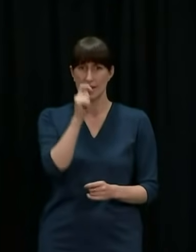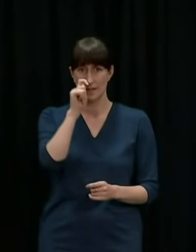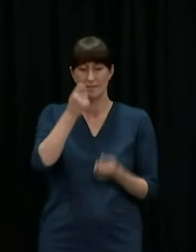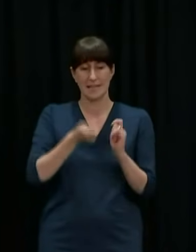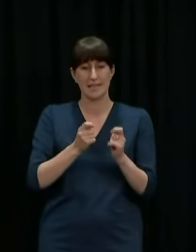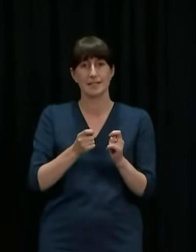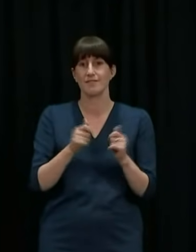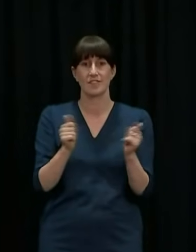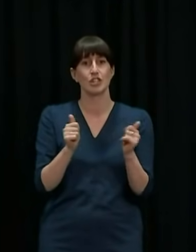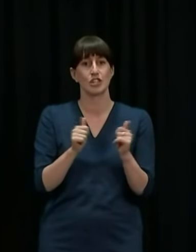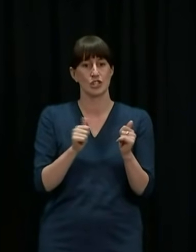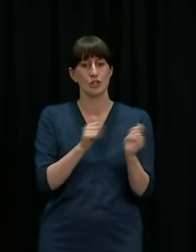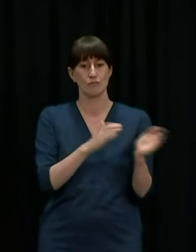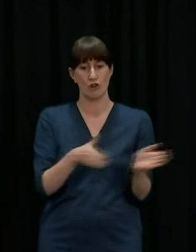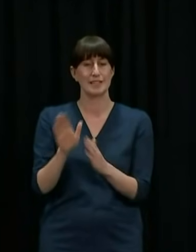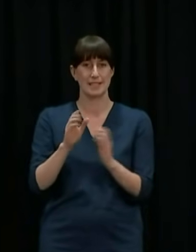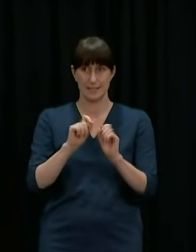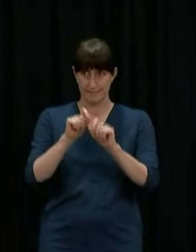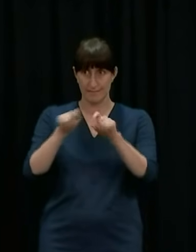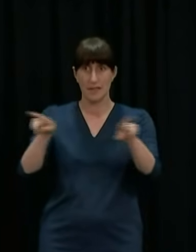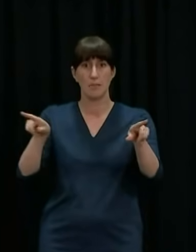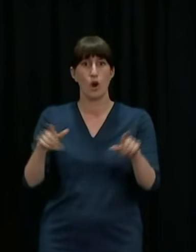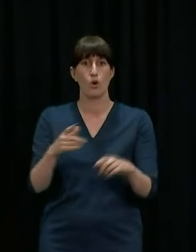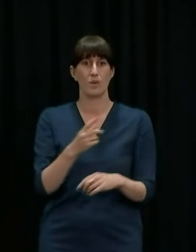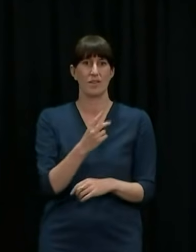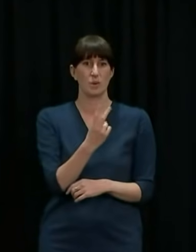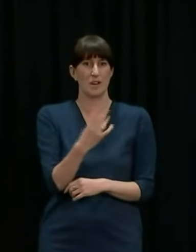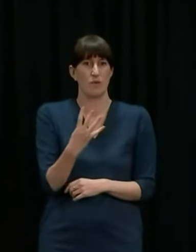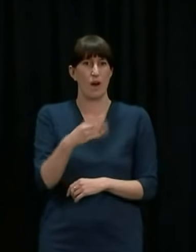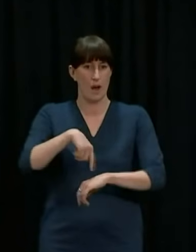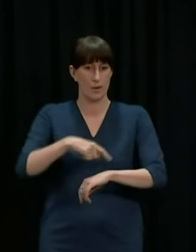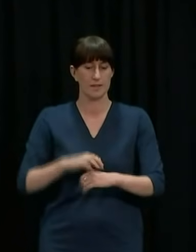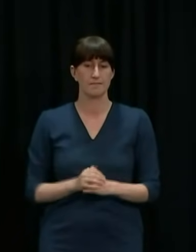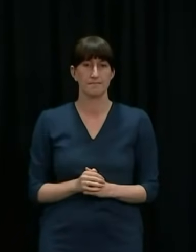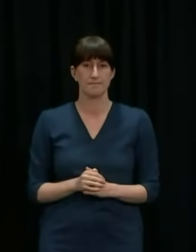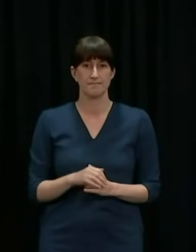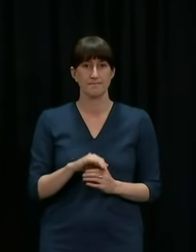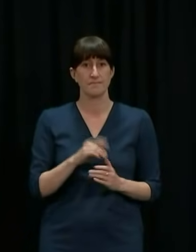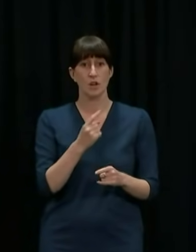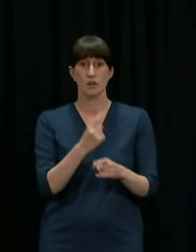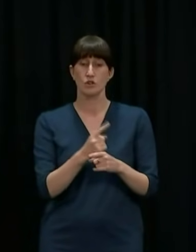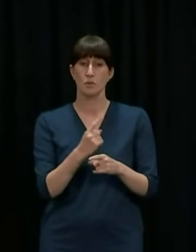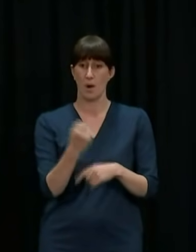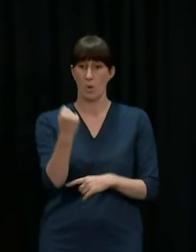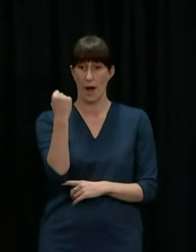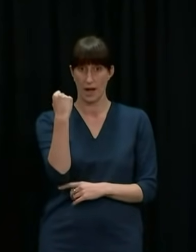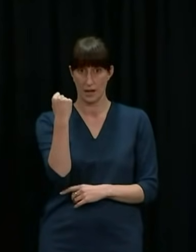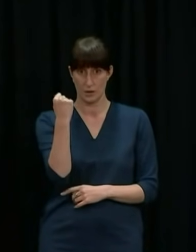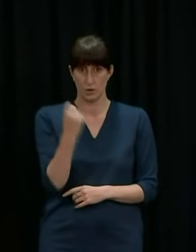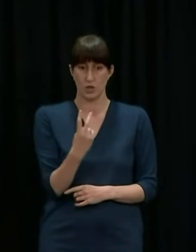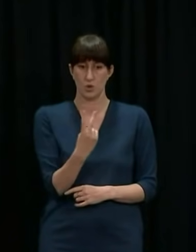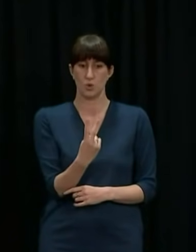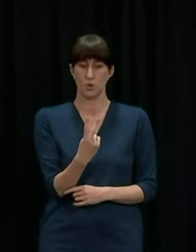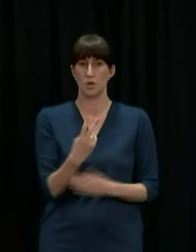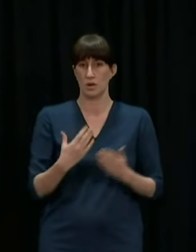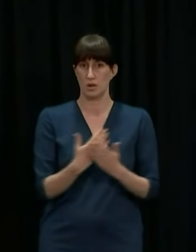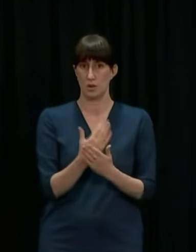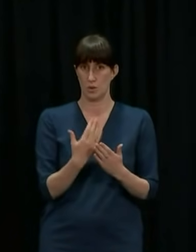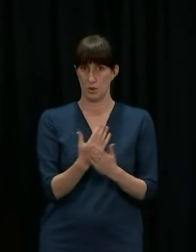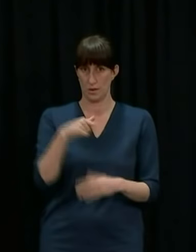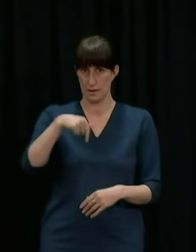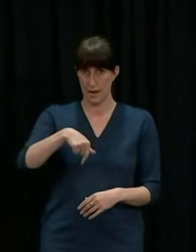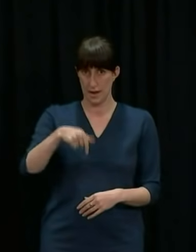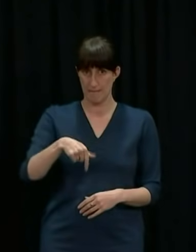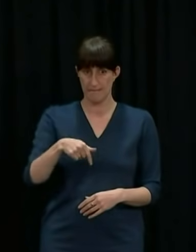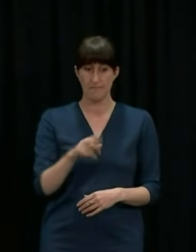period. Just on the Waikato 2 community cases, these are 2 members of the same household who live in Hamilton, and they are